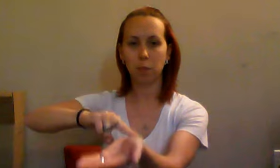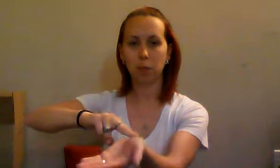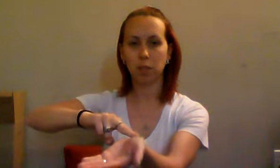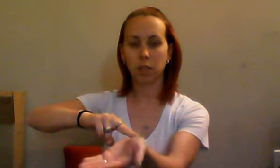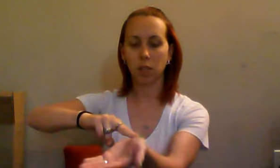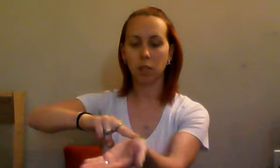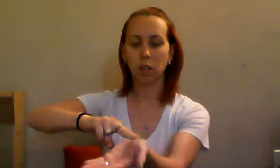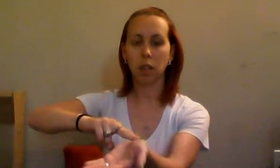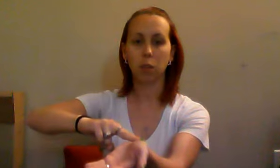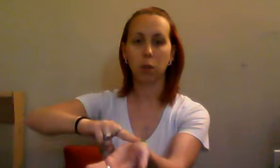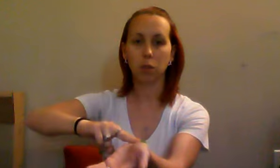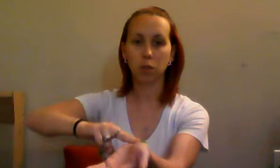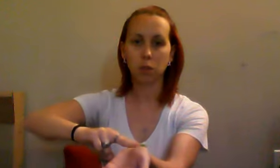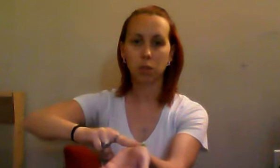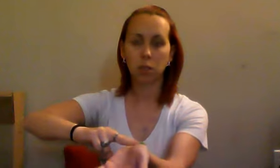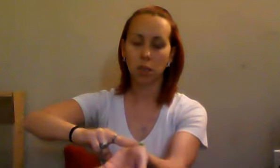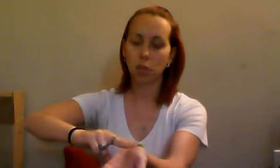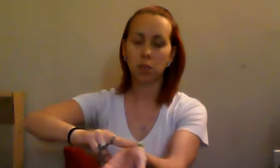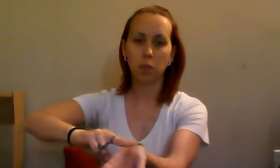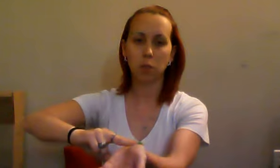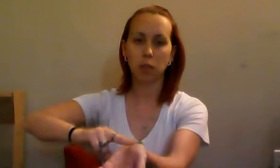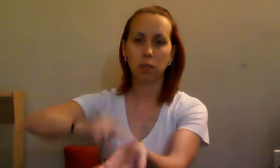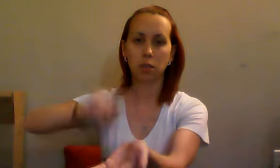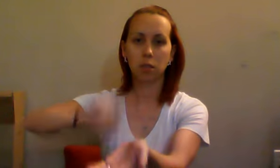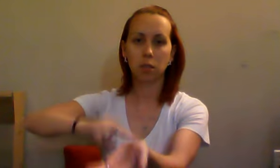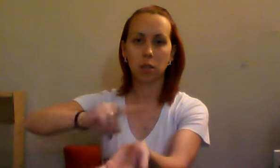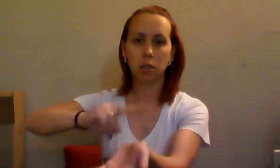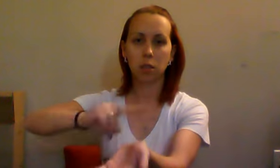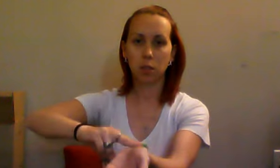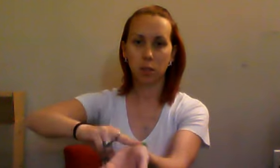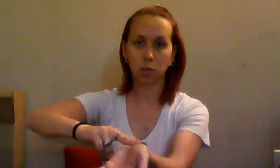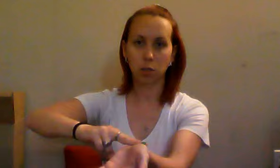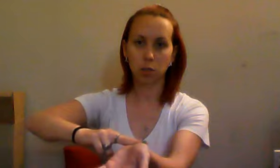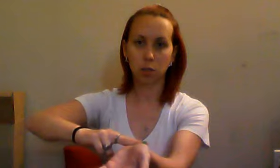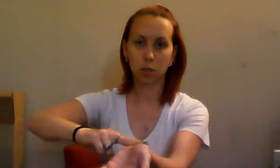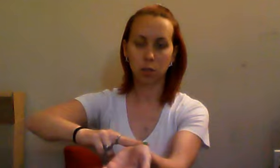wrist like you're taking a pulse. You just tap twice. Nurse.